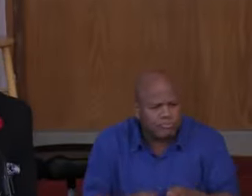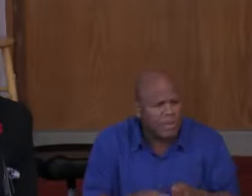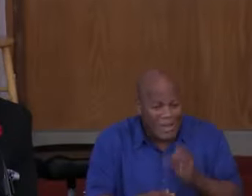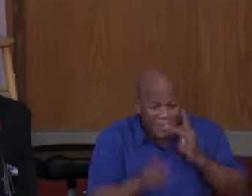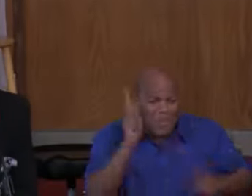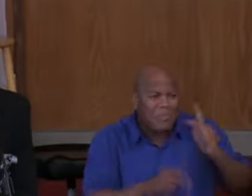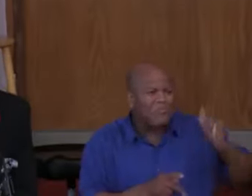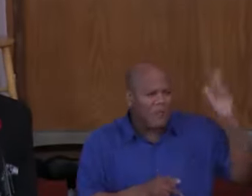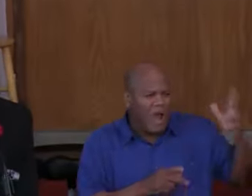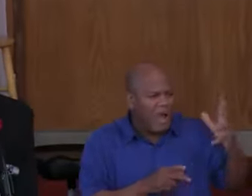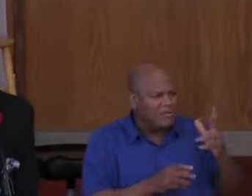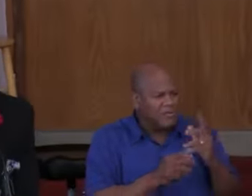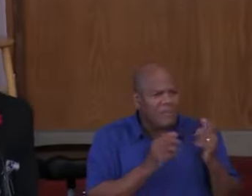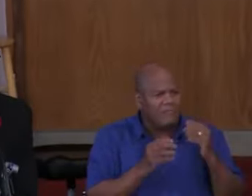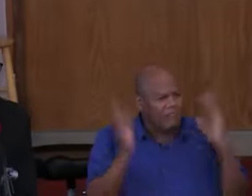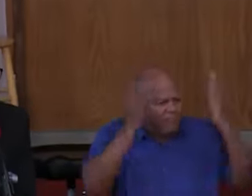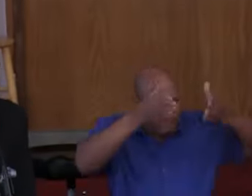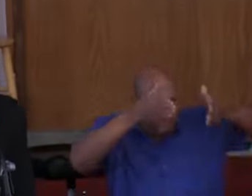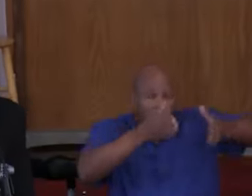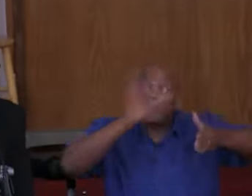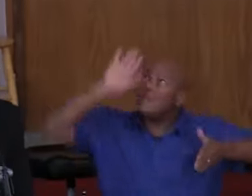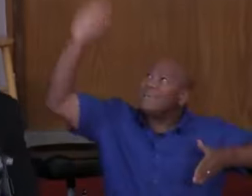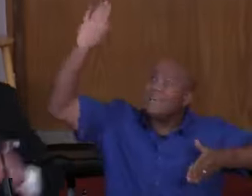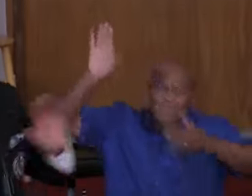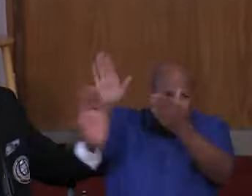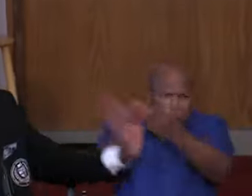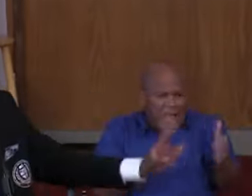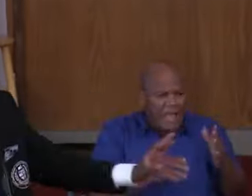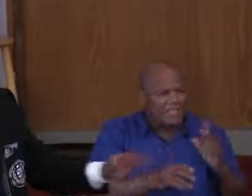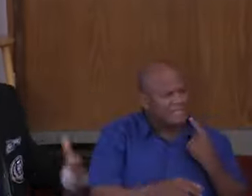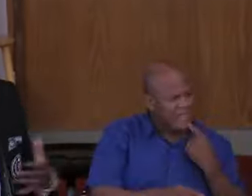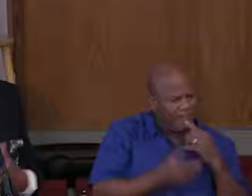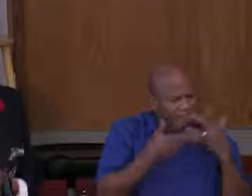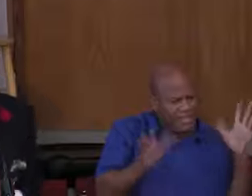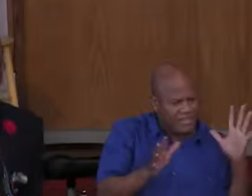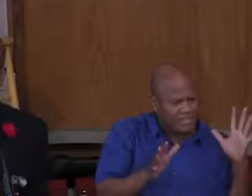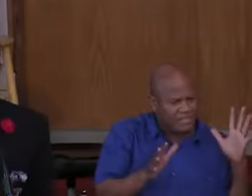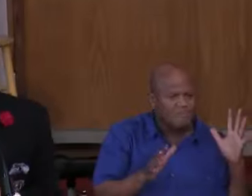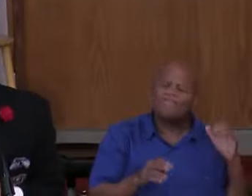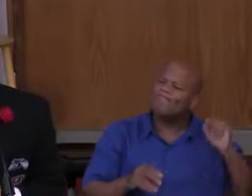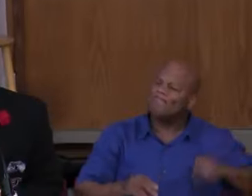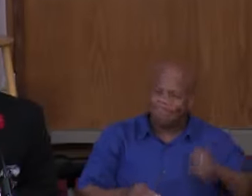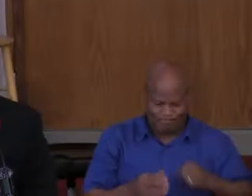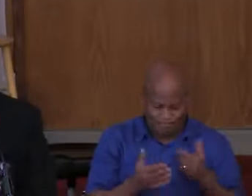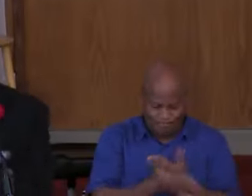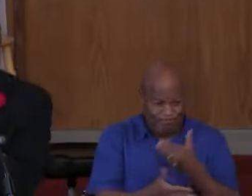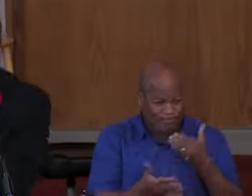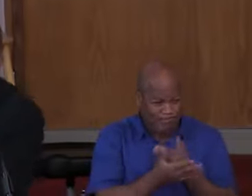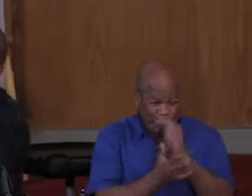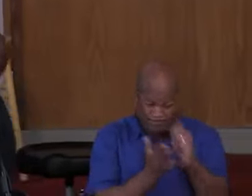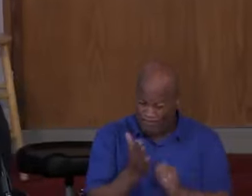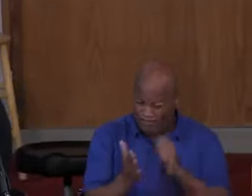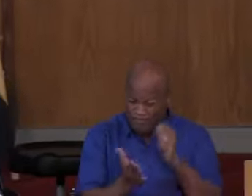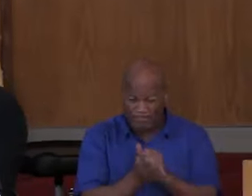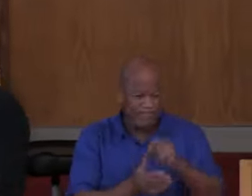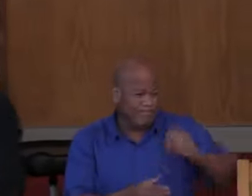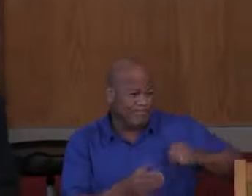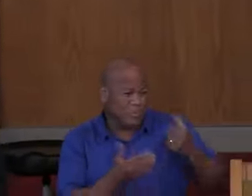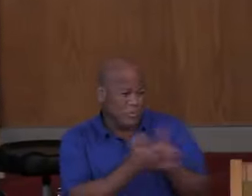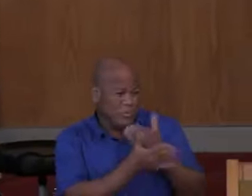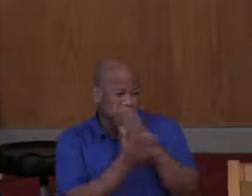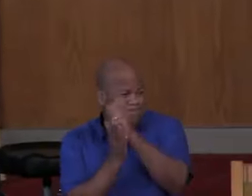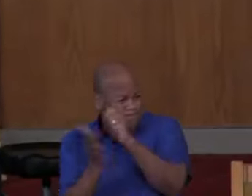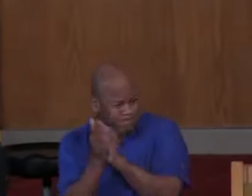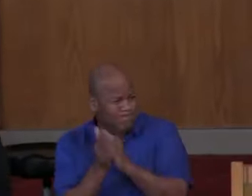people of God focused on what God has said. I stop by to tell you, yes, we live in a new dispensation. Yes, we live in the New